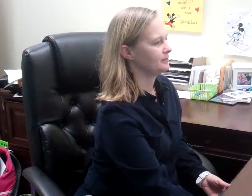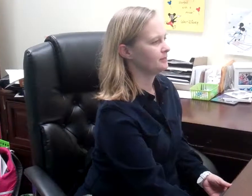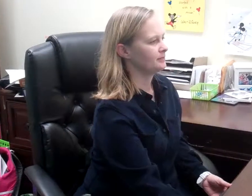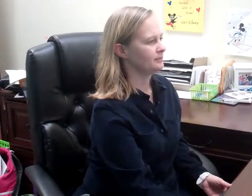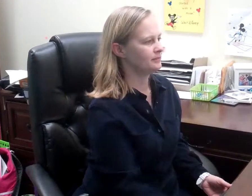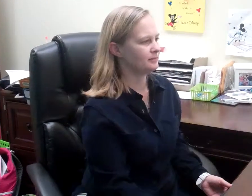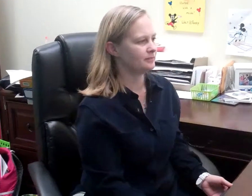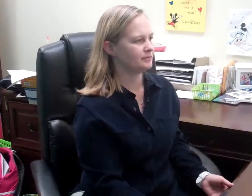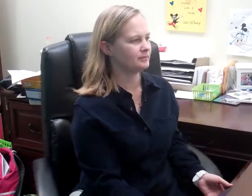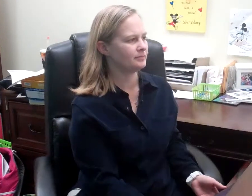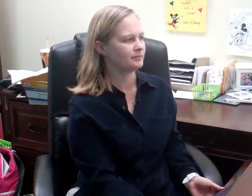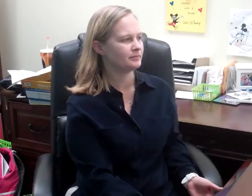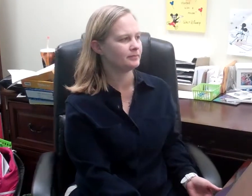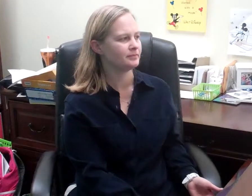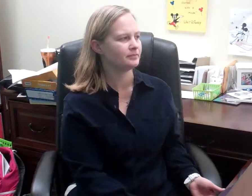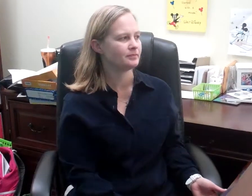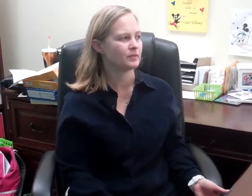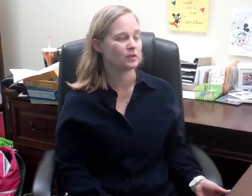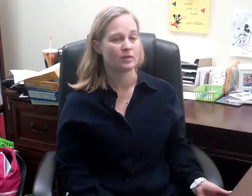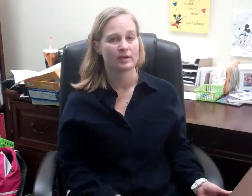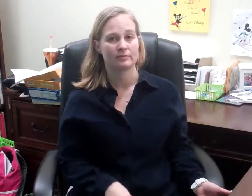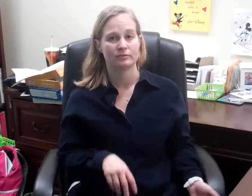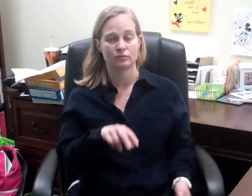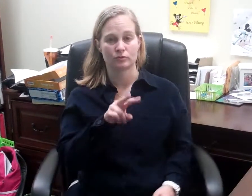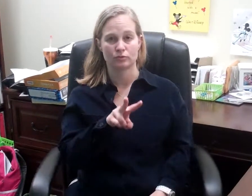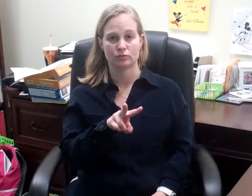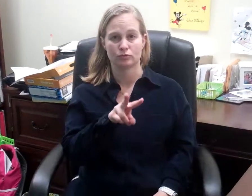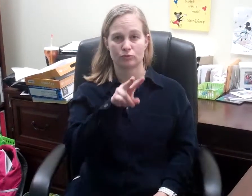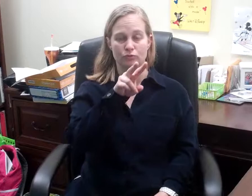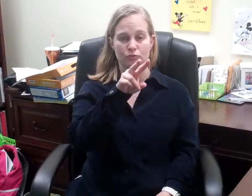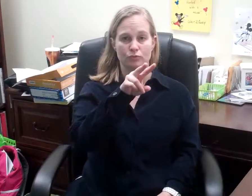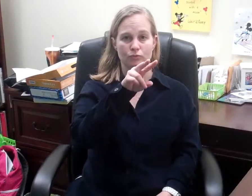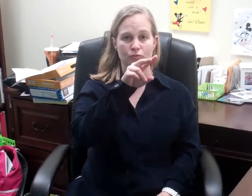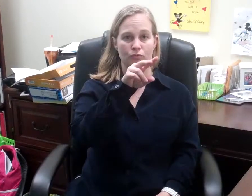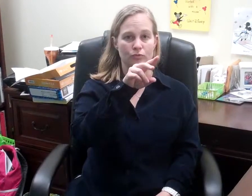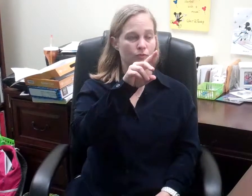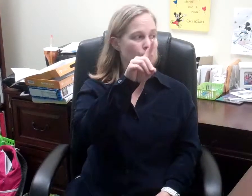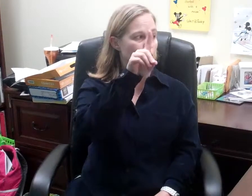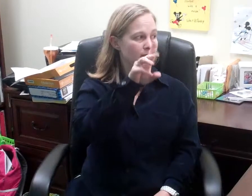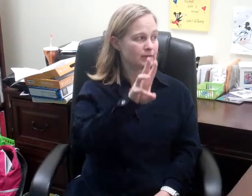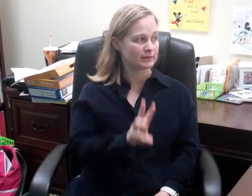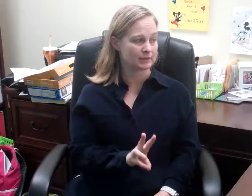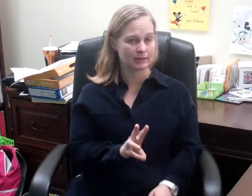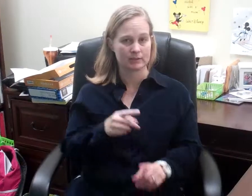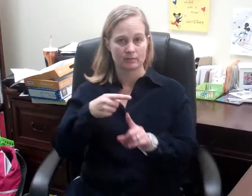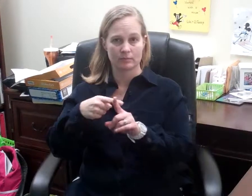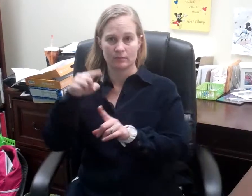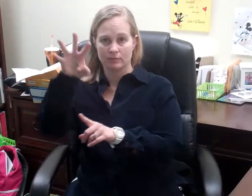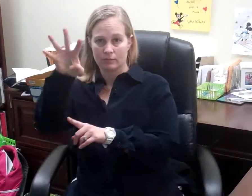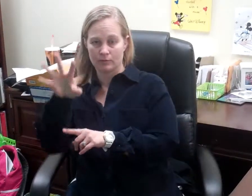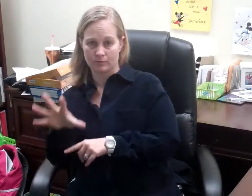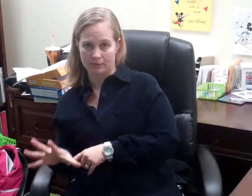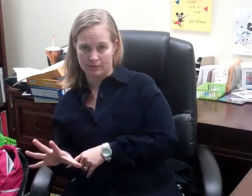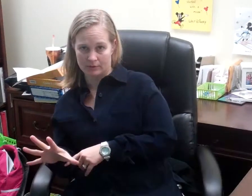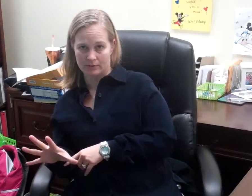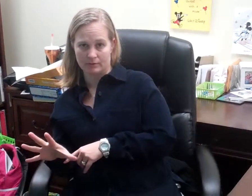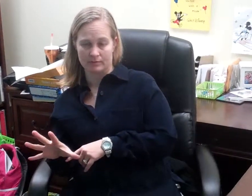To add these two fractions together, 1/6 plus 4/5, we need a common